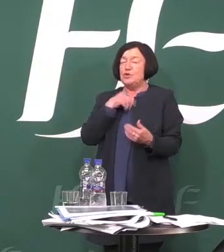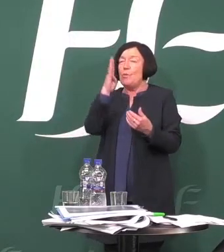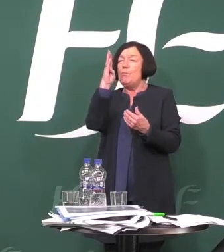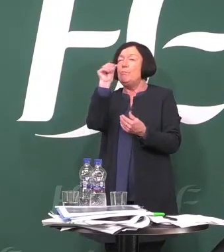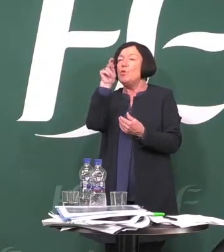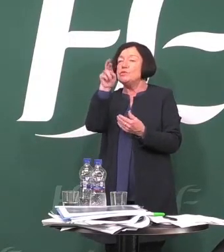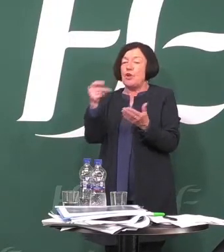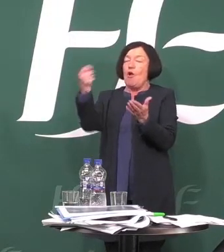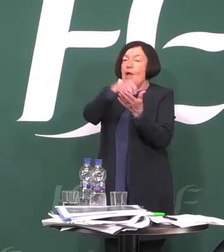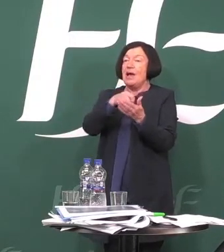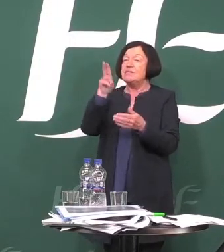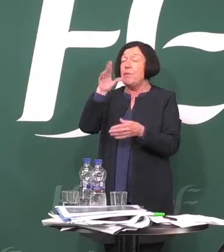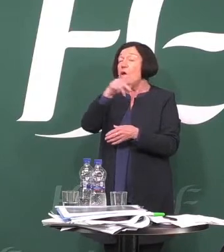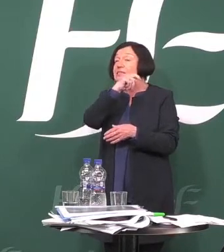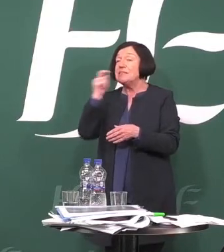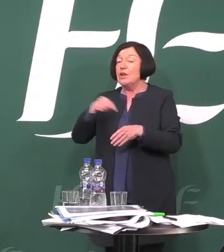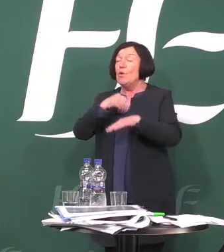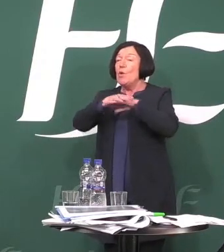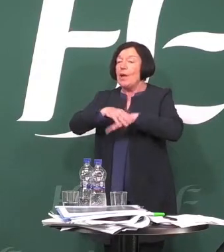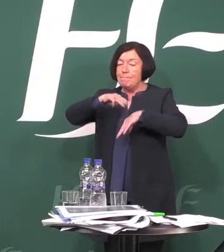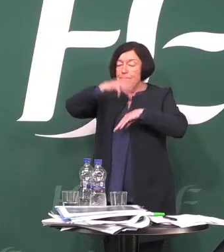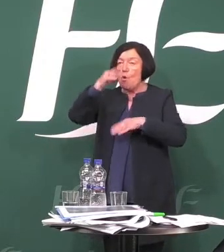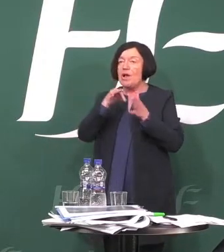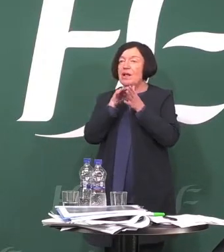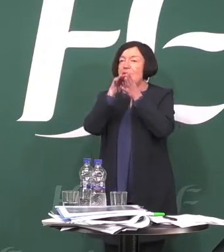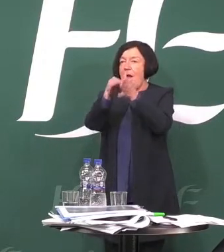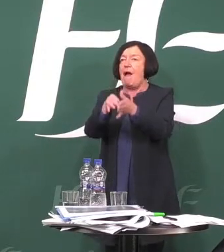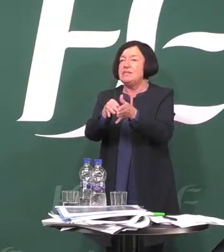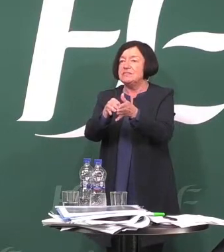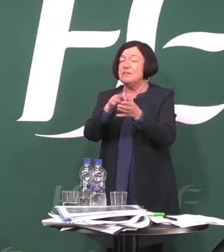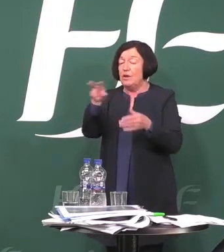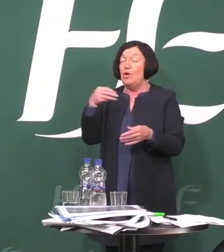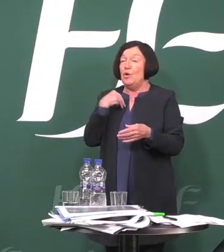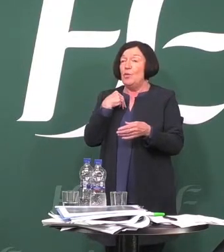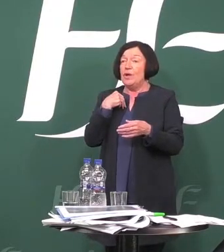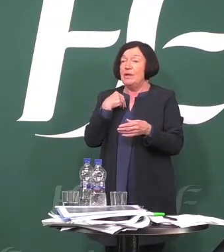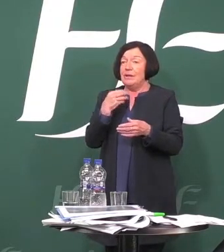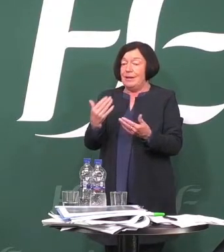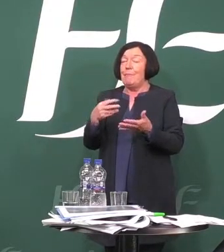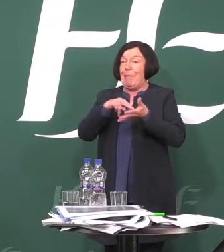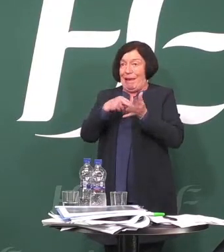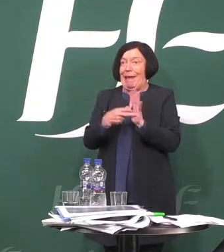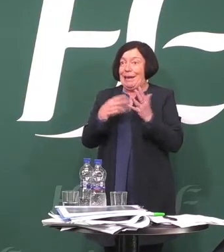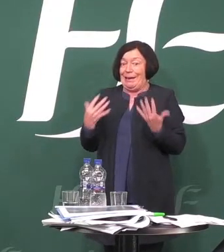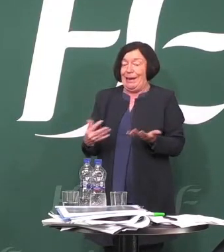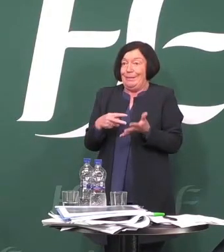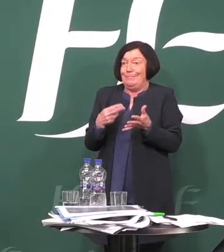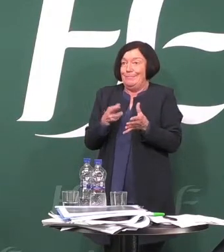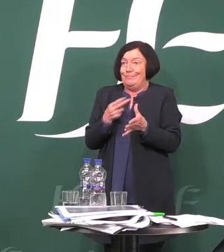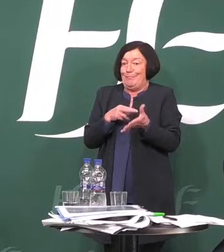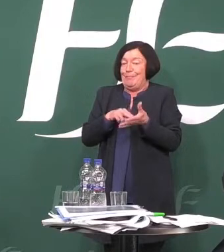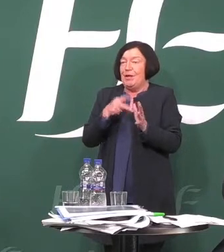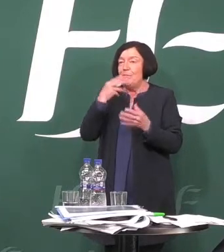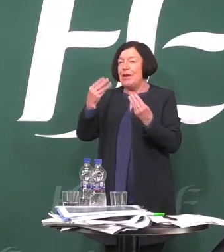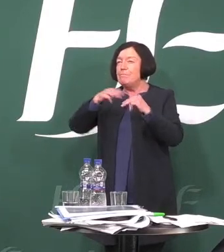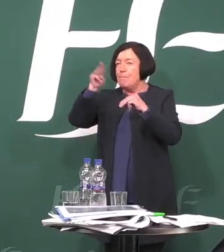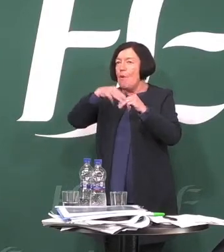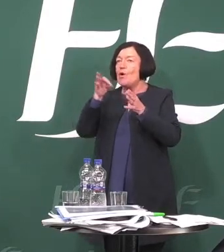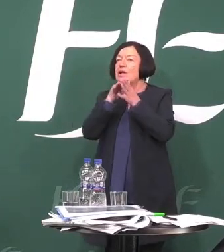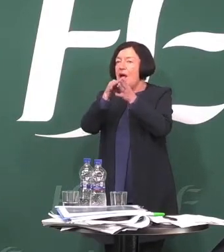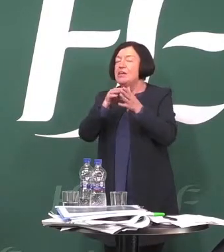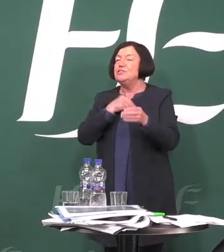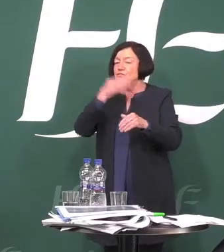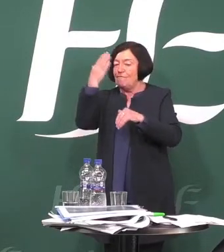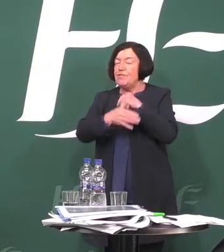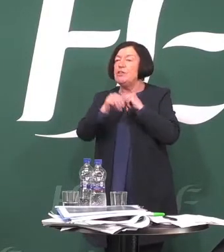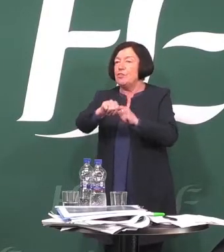And as Paul said at the start, we're awaiting further guidance around that. We're obviously provisionally planning around it, but we need further guidance in order to finish